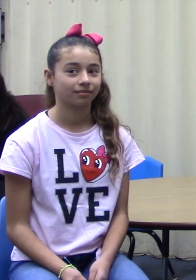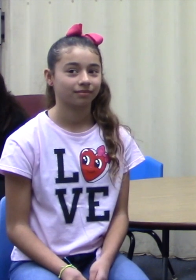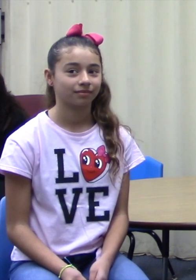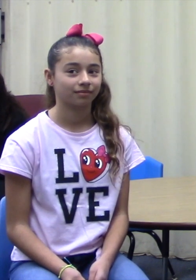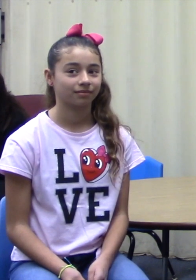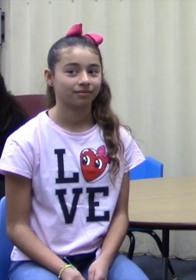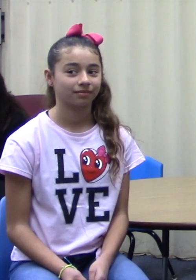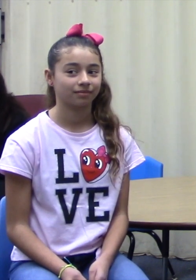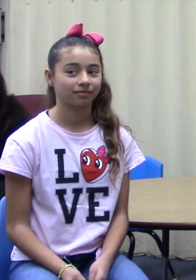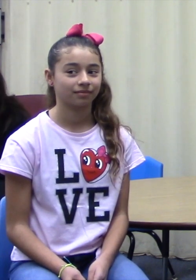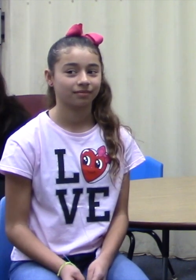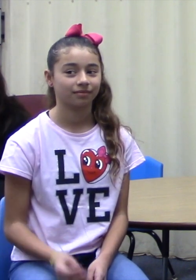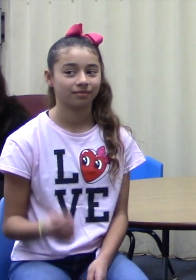DHH program?